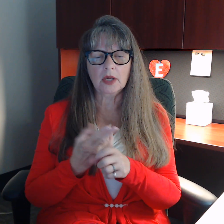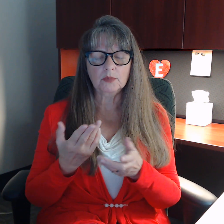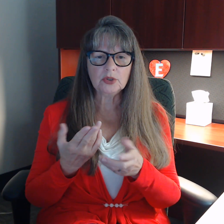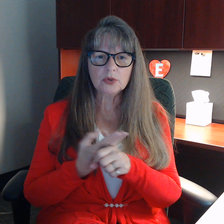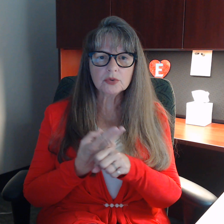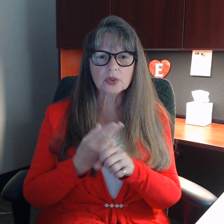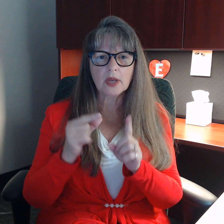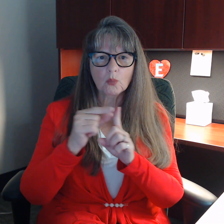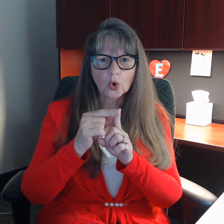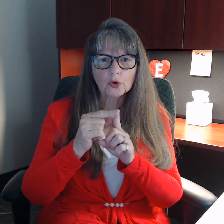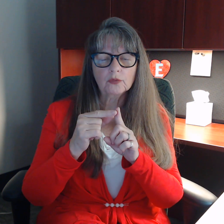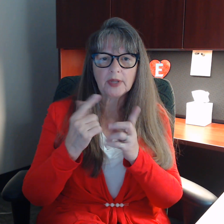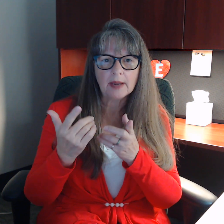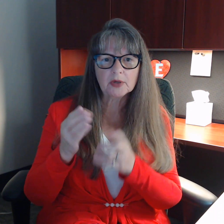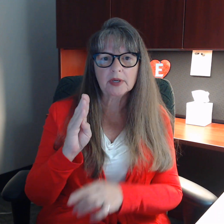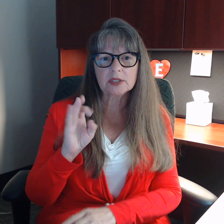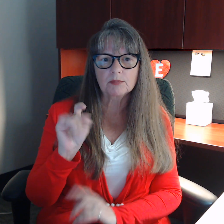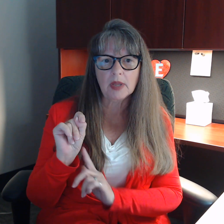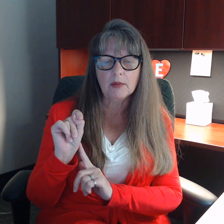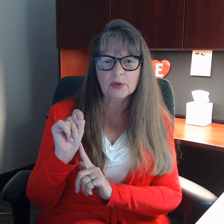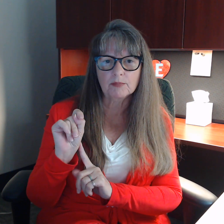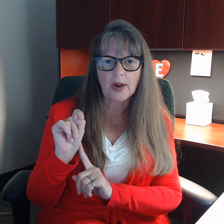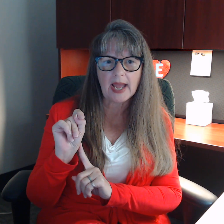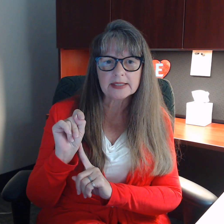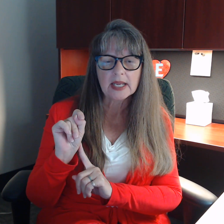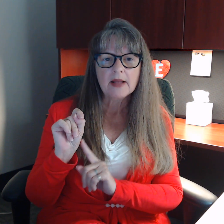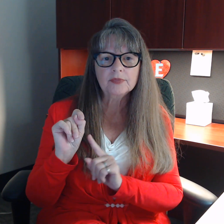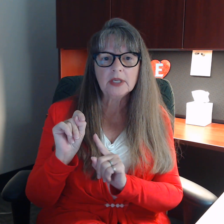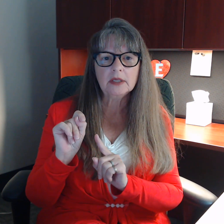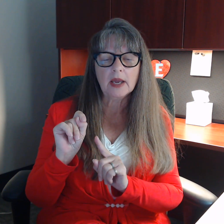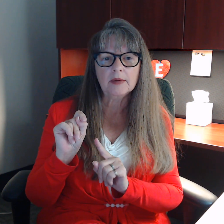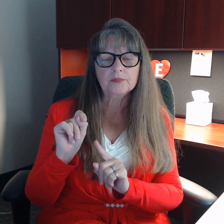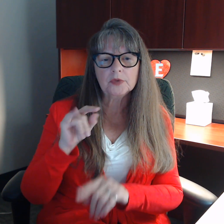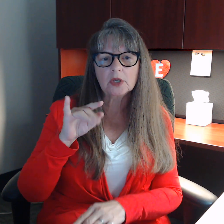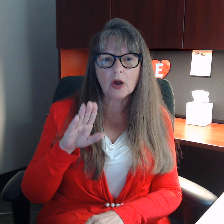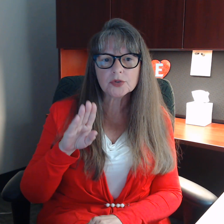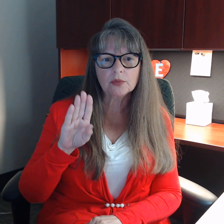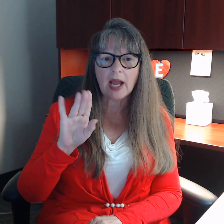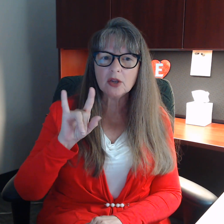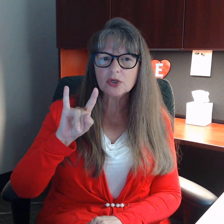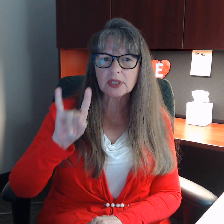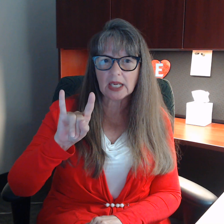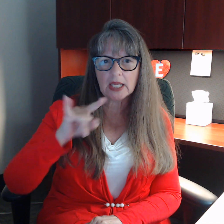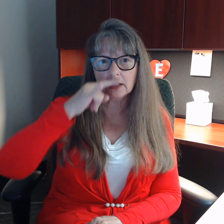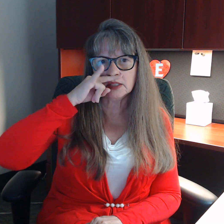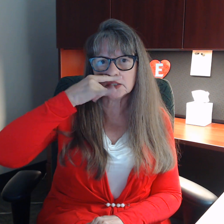when you use the word or vocabularies with brat, then you could also, I use kid this